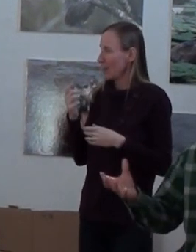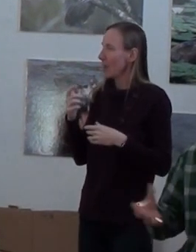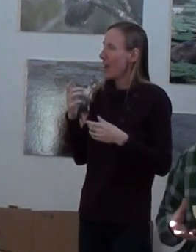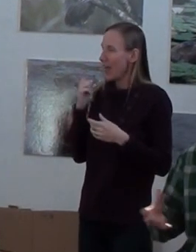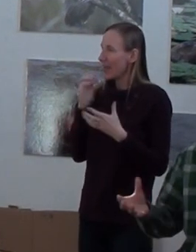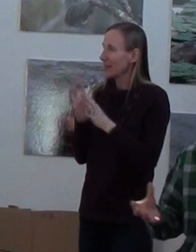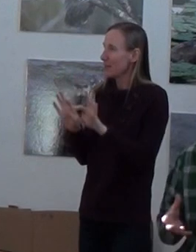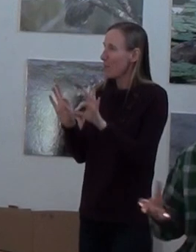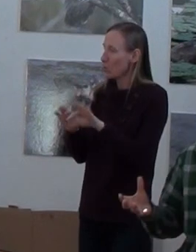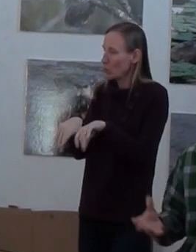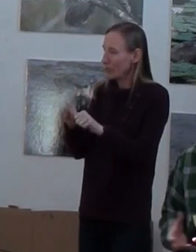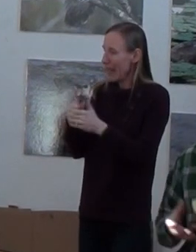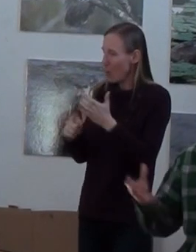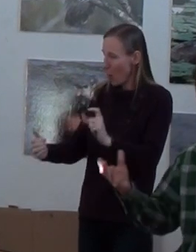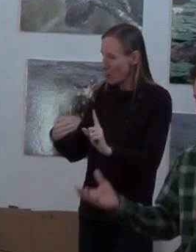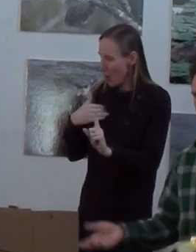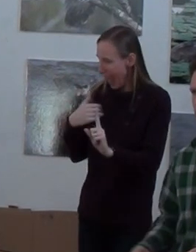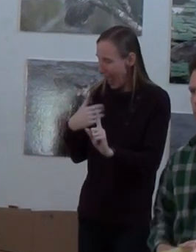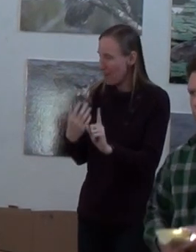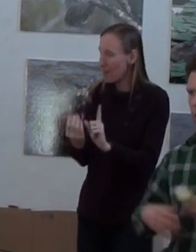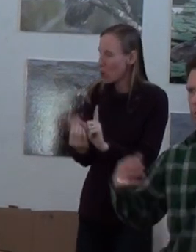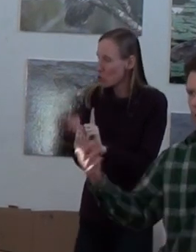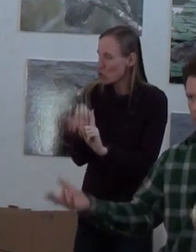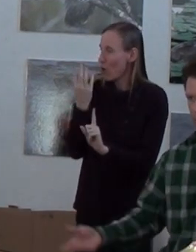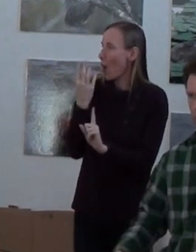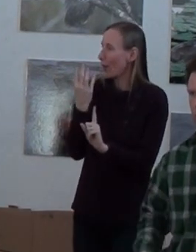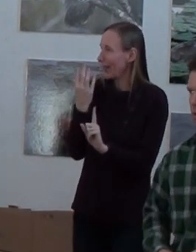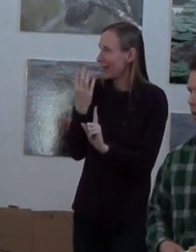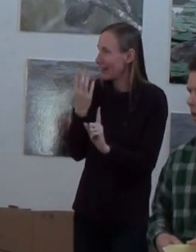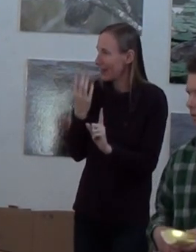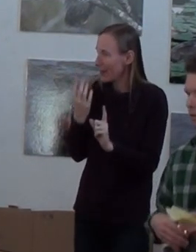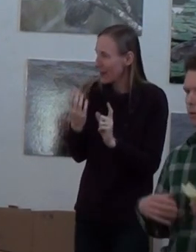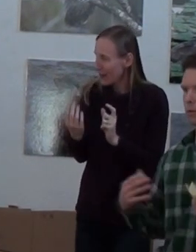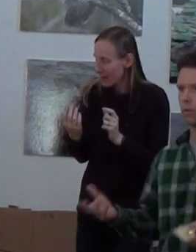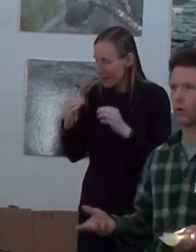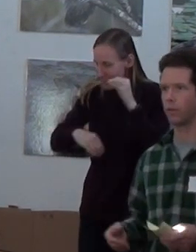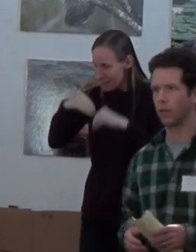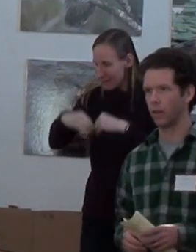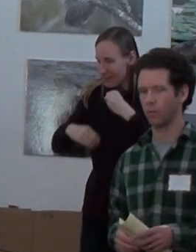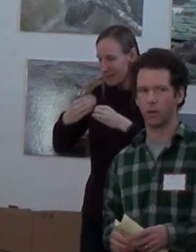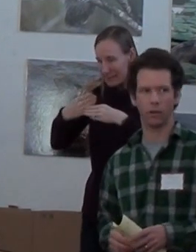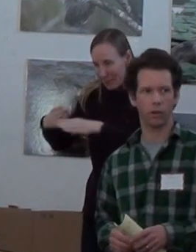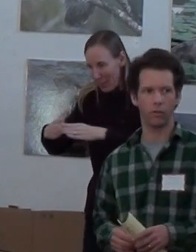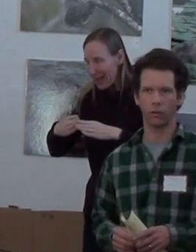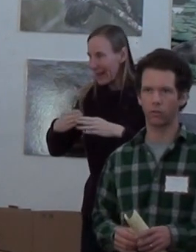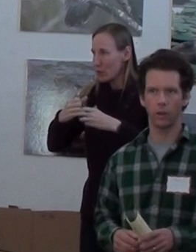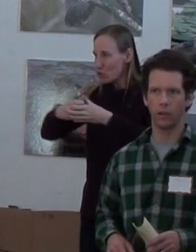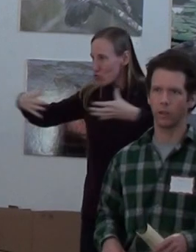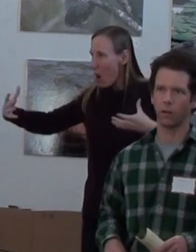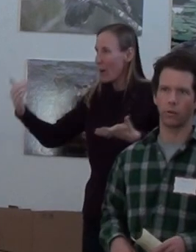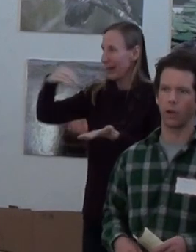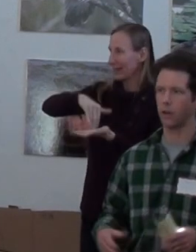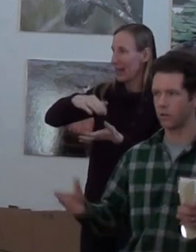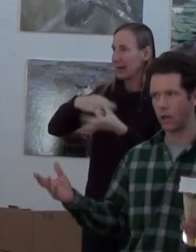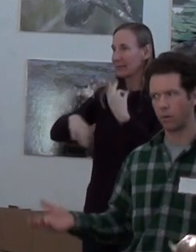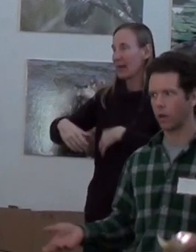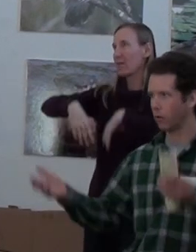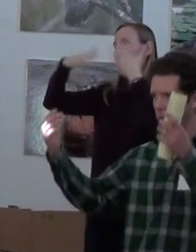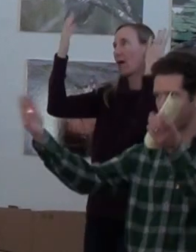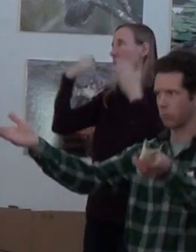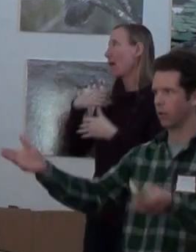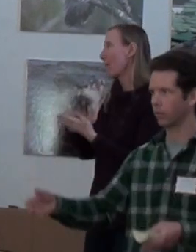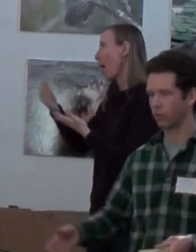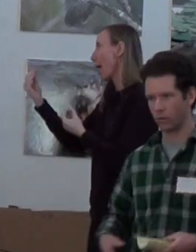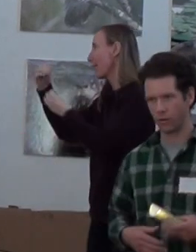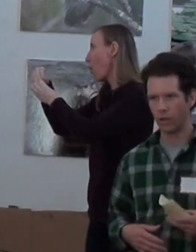and then they know how to nurture it, grow it, propagate it, really kind of fill in the voids again with it, instead of just, you know, cut and dry, well, I